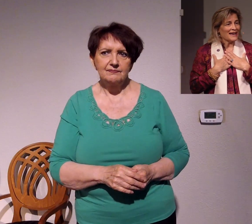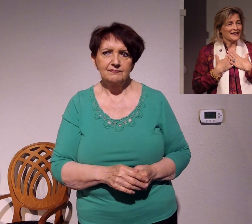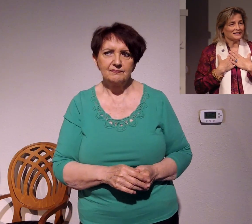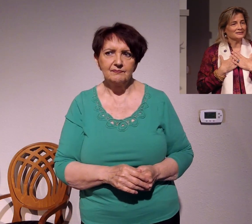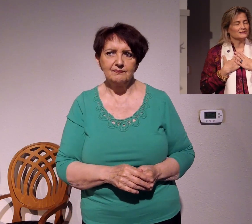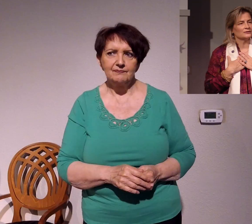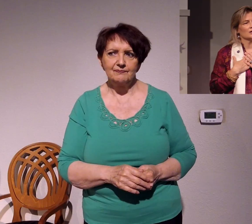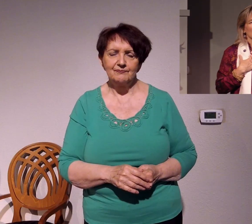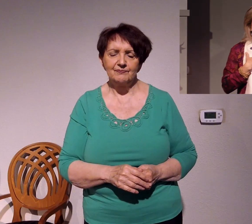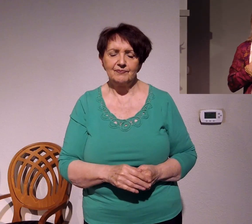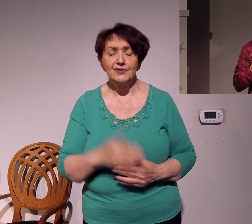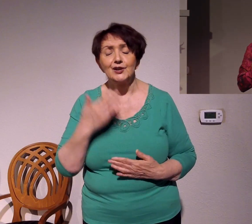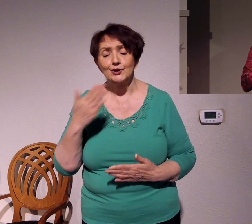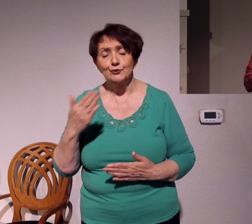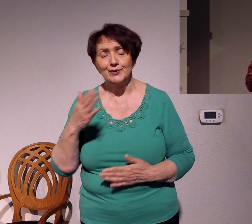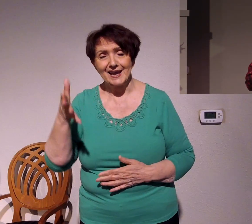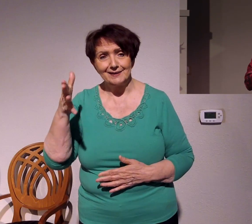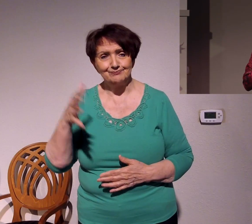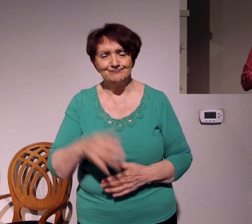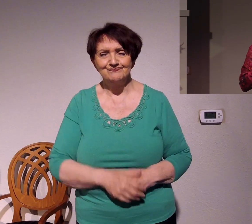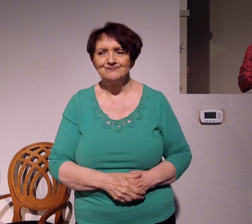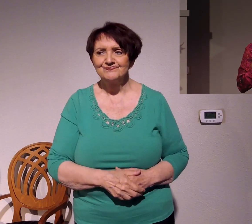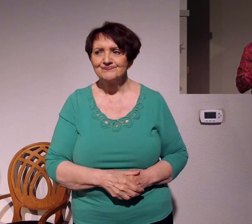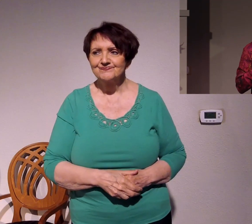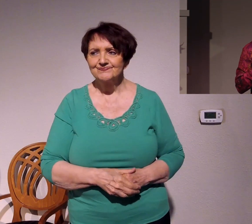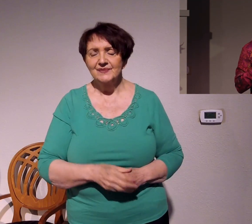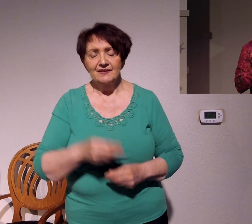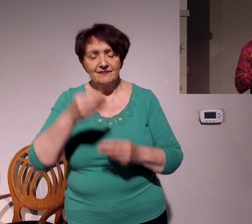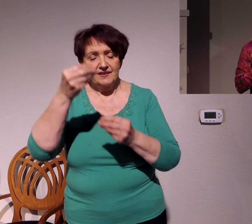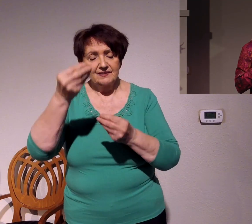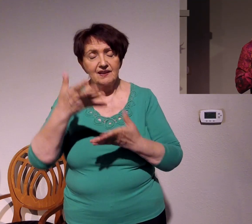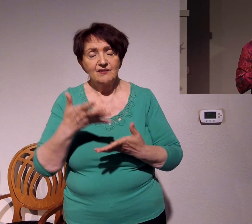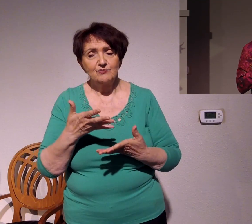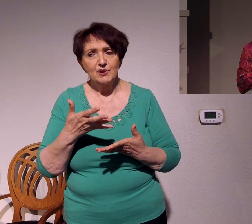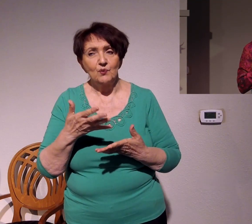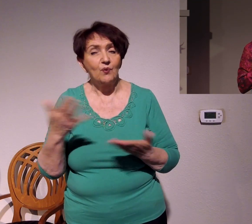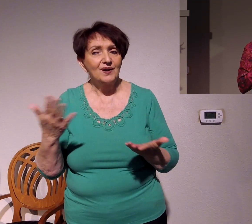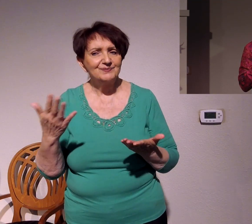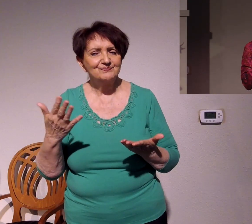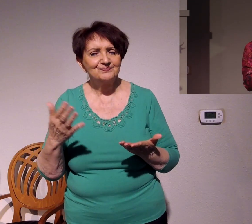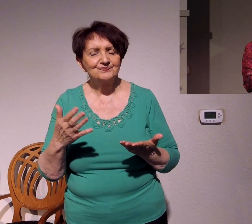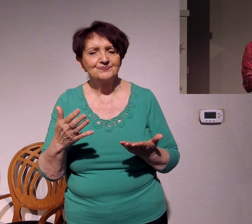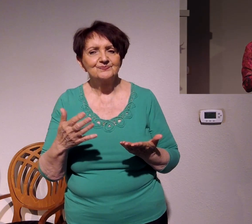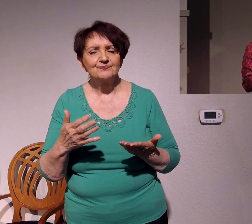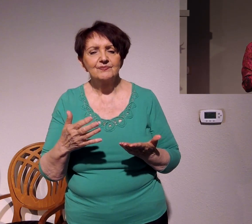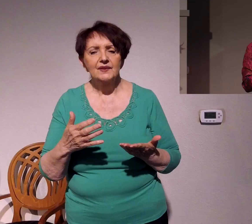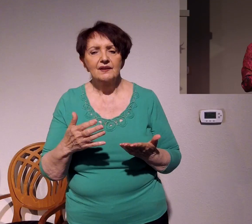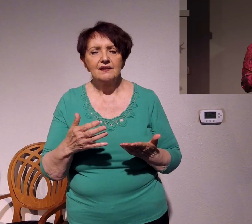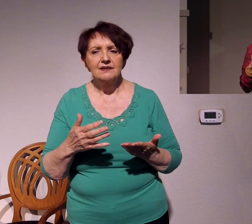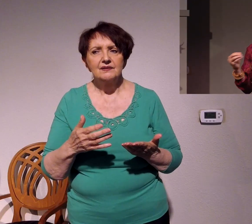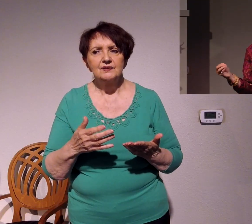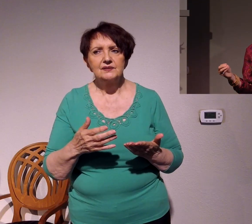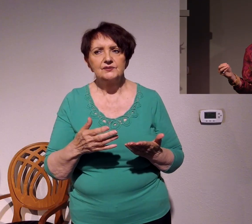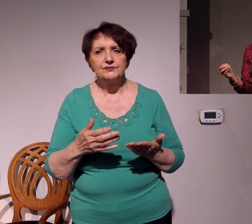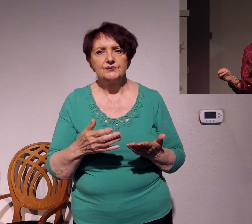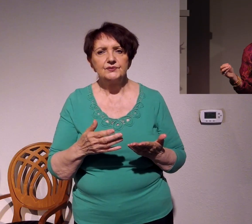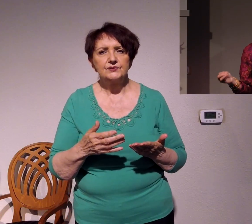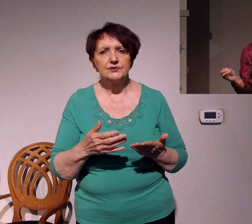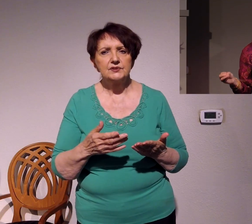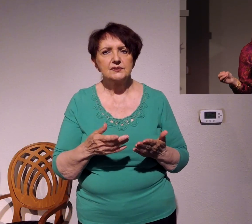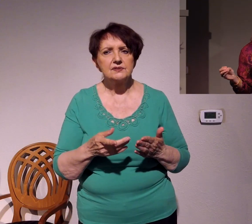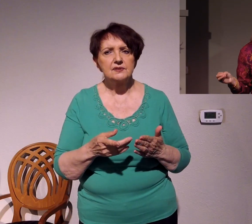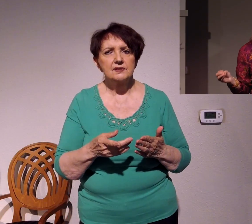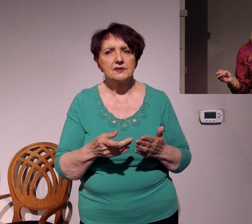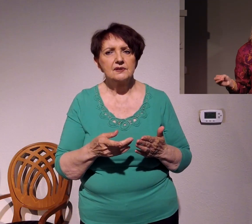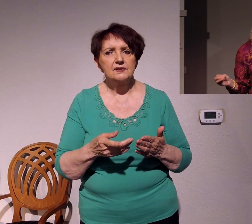Thank you, Dad. What that did is it gave me the moment to allow myself to stretch